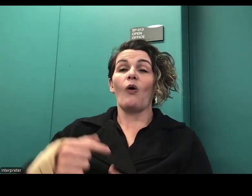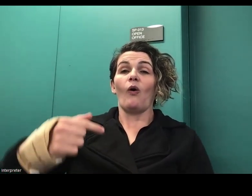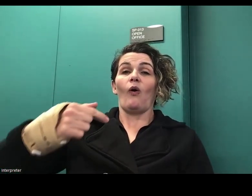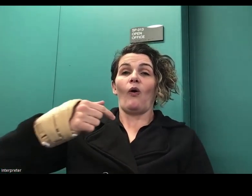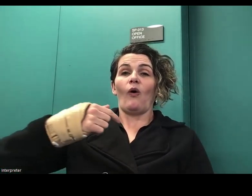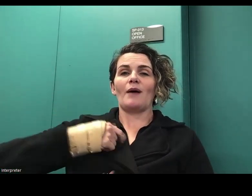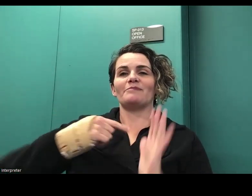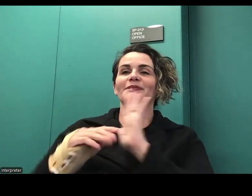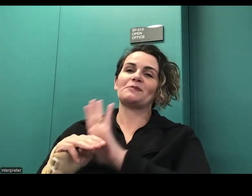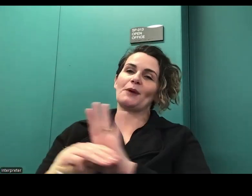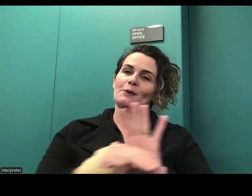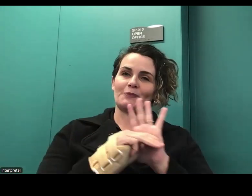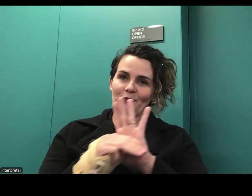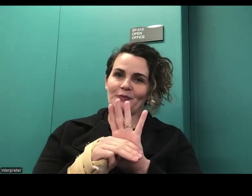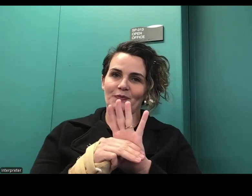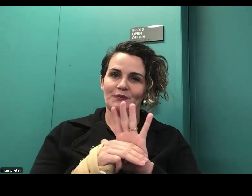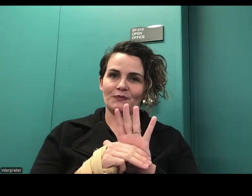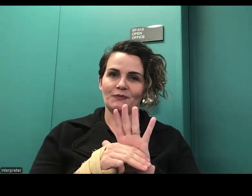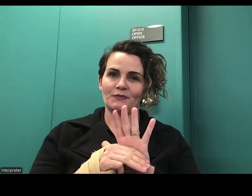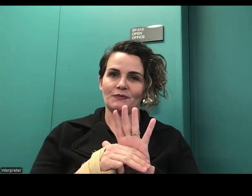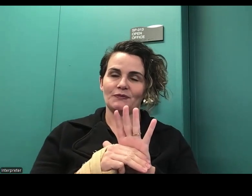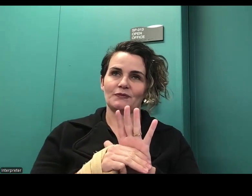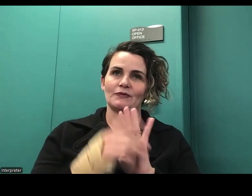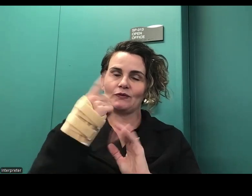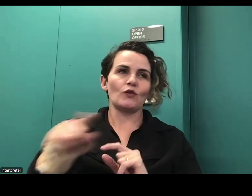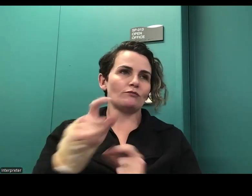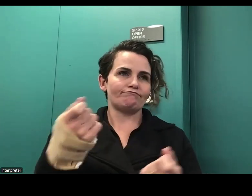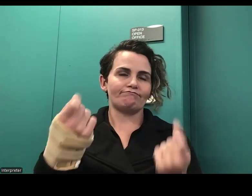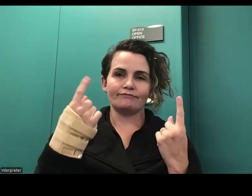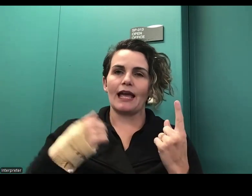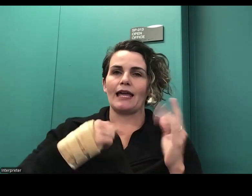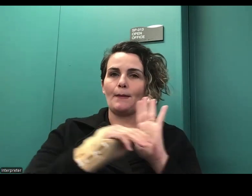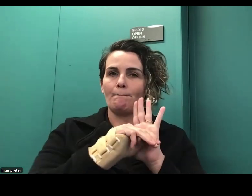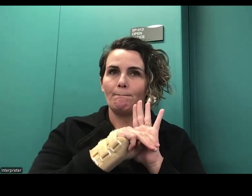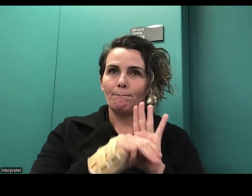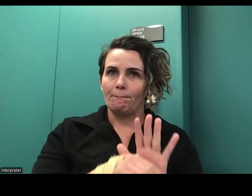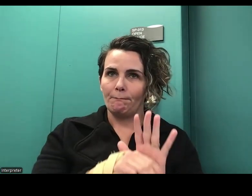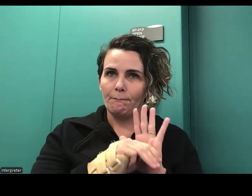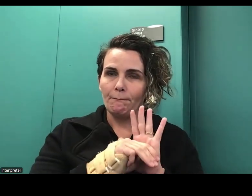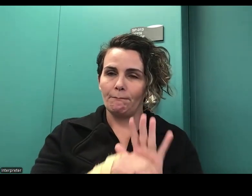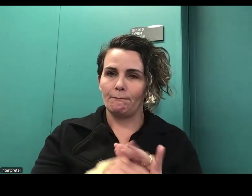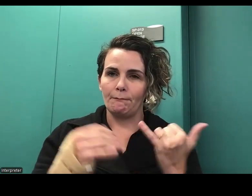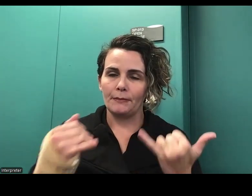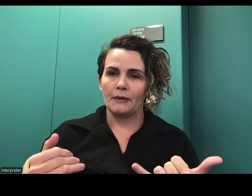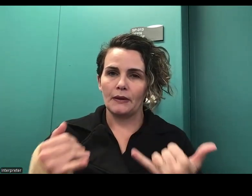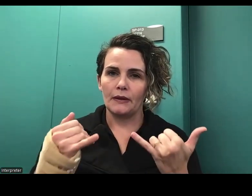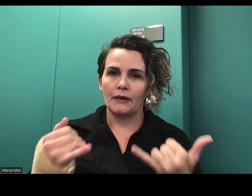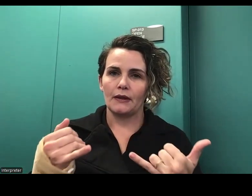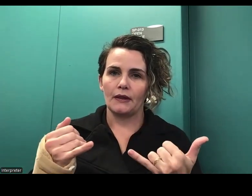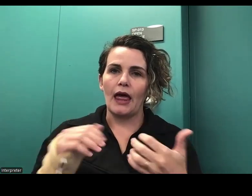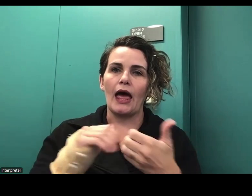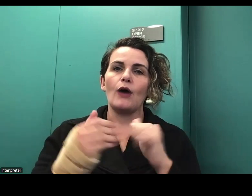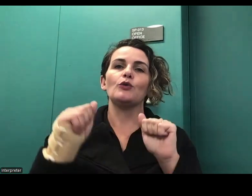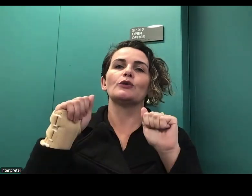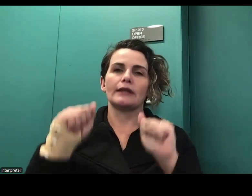to model for you, just so you're aware. I am modeling for you today how you can talk about